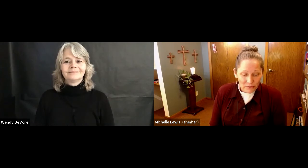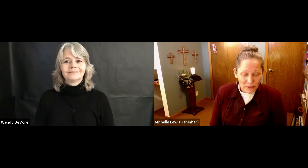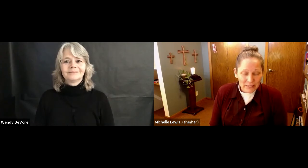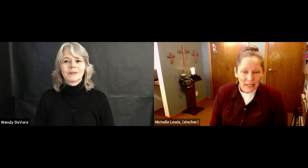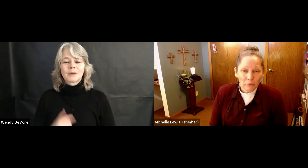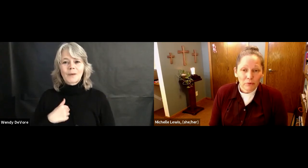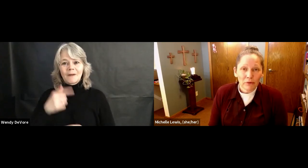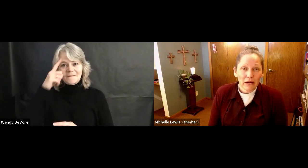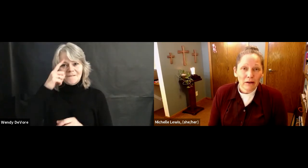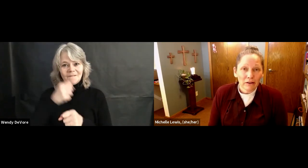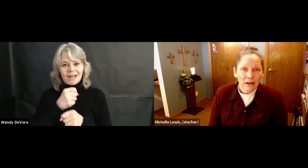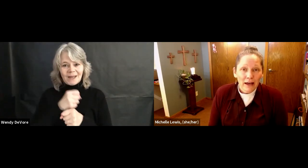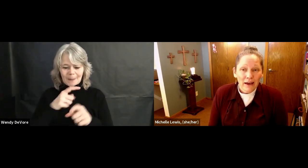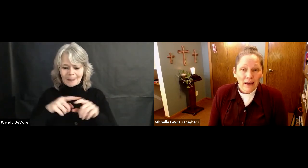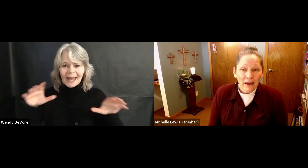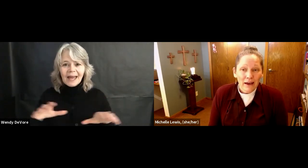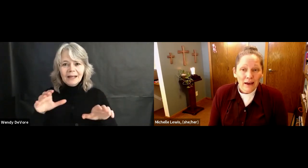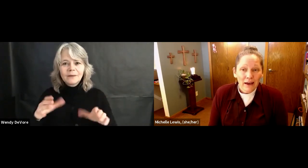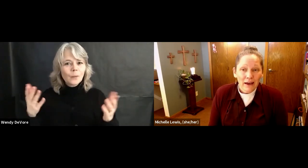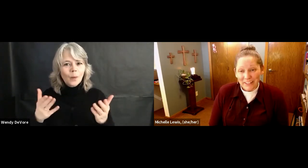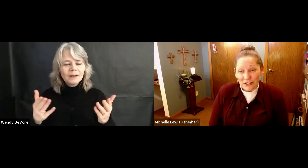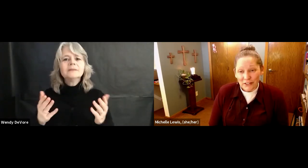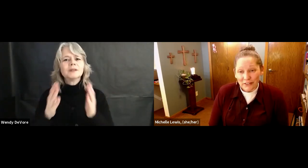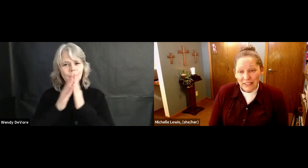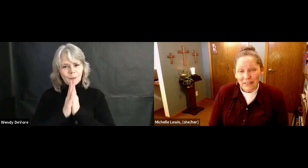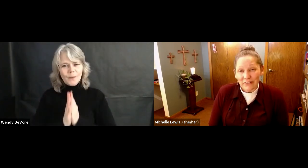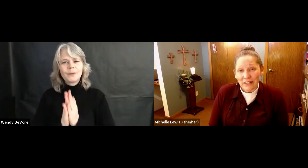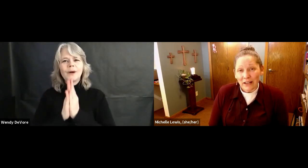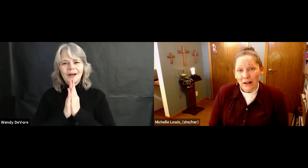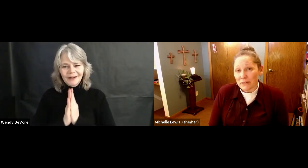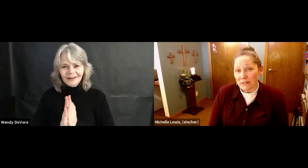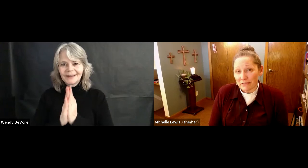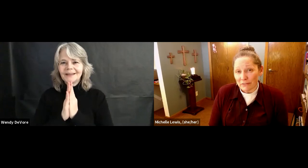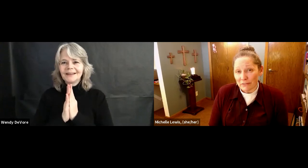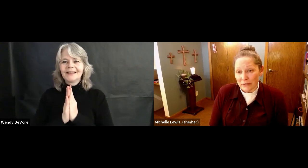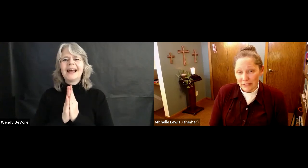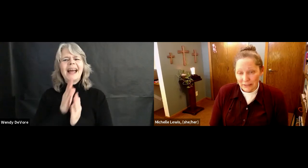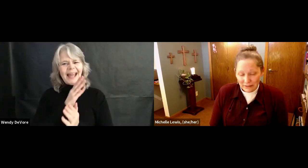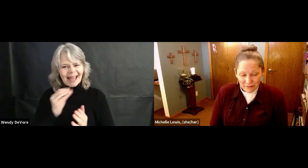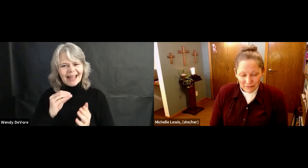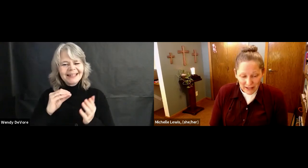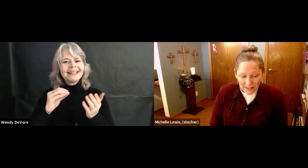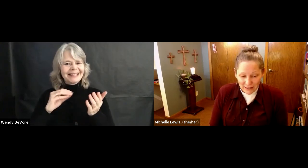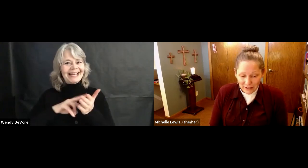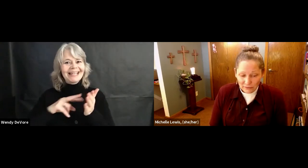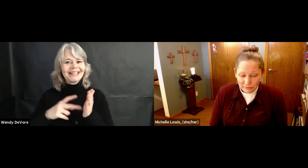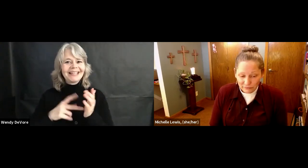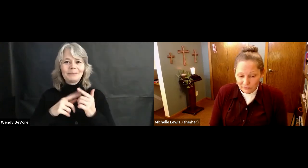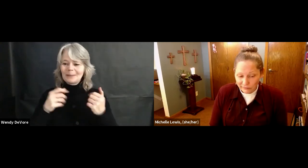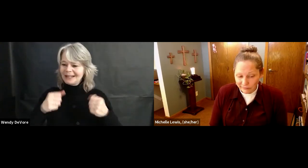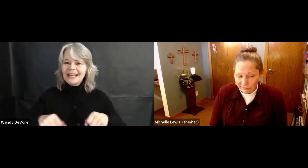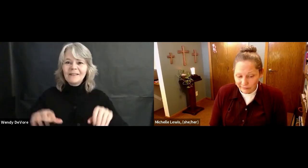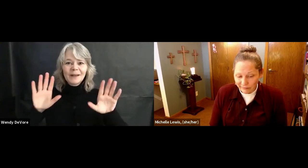also looks like prayer and then intentionally giving up some food, fasting.